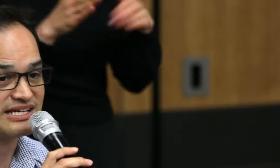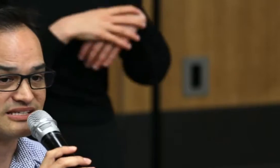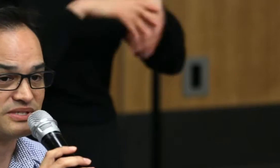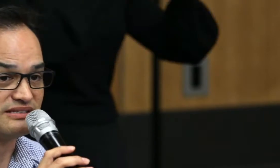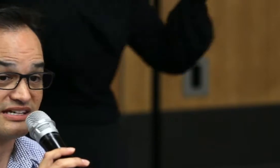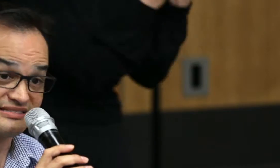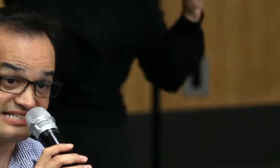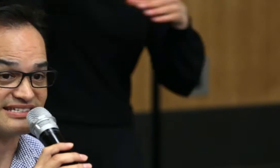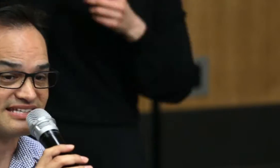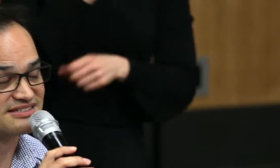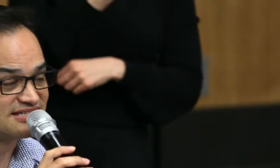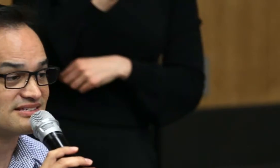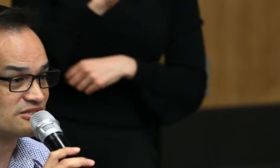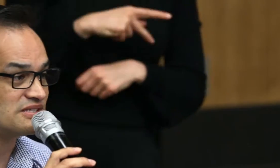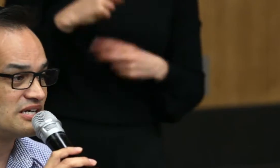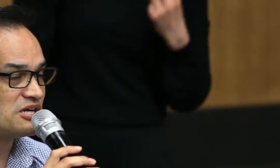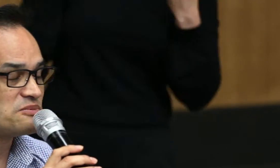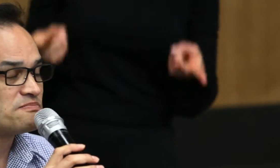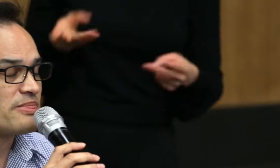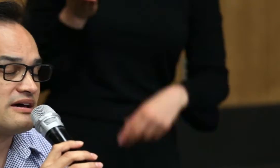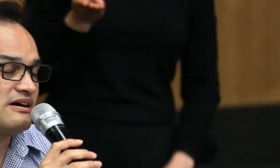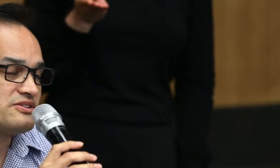members in SAP, they could see this. They can see this other